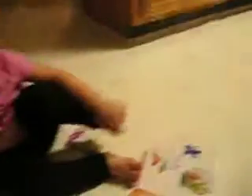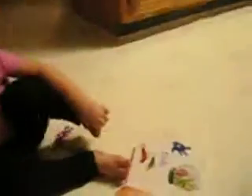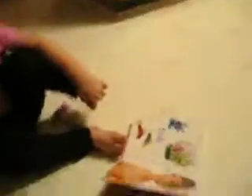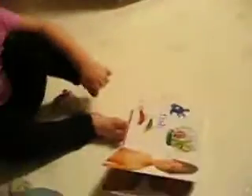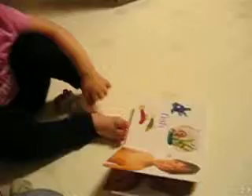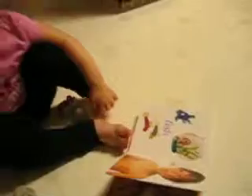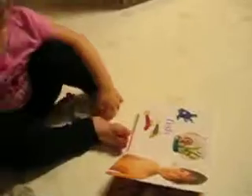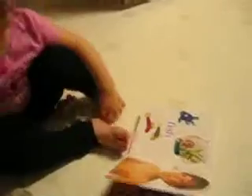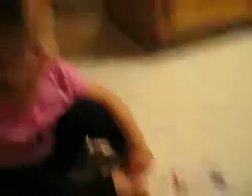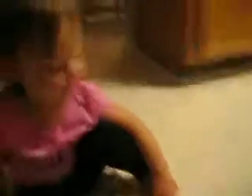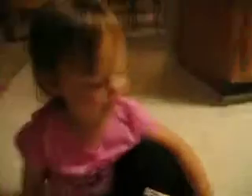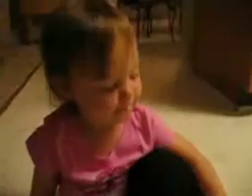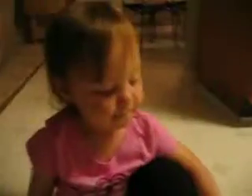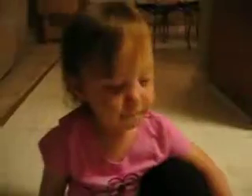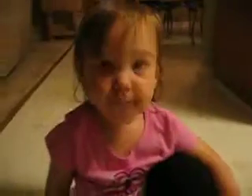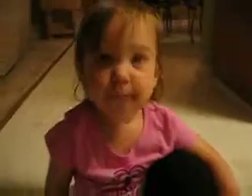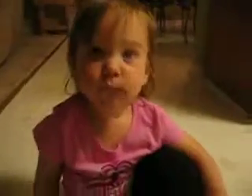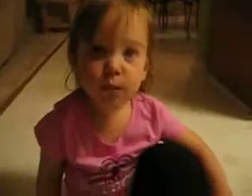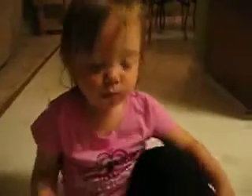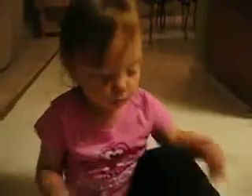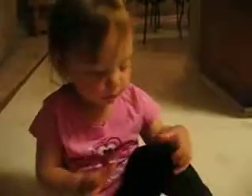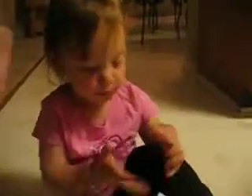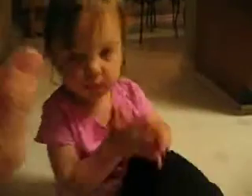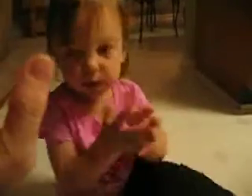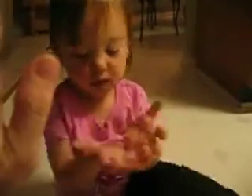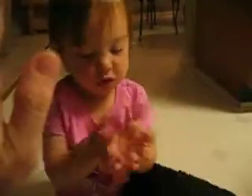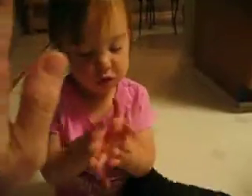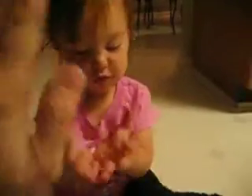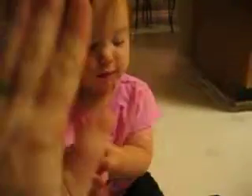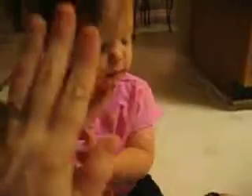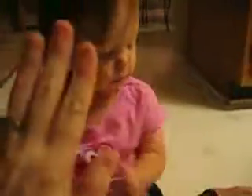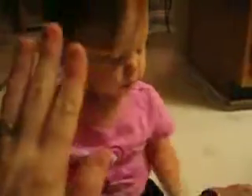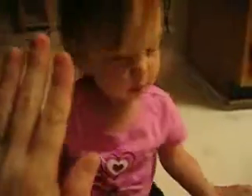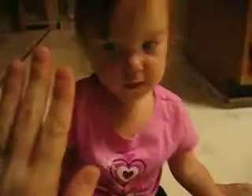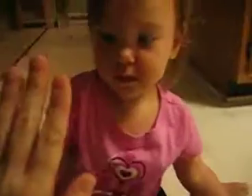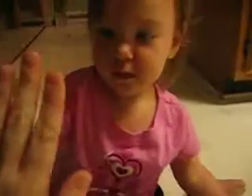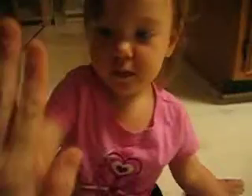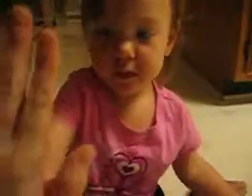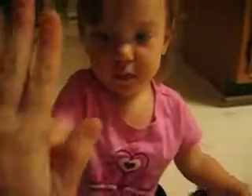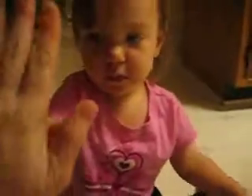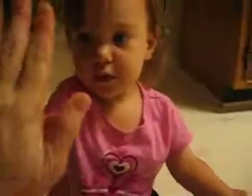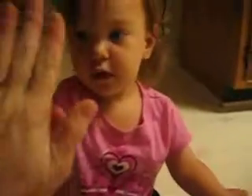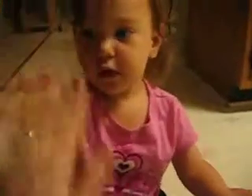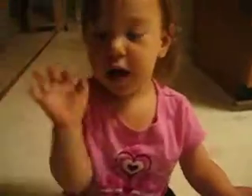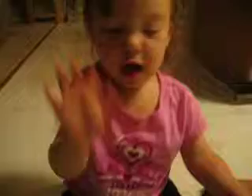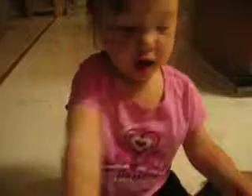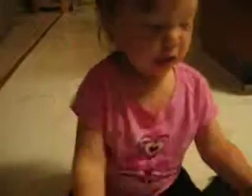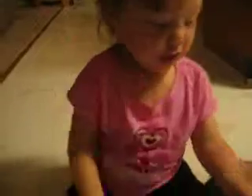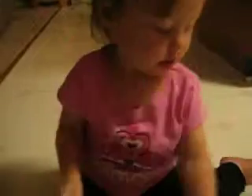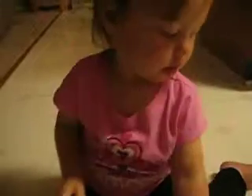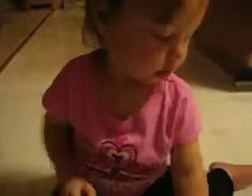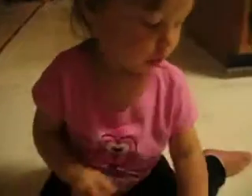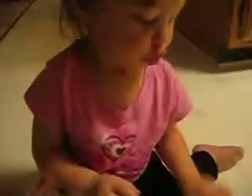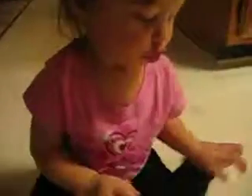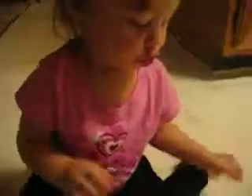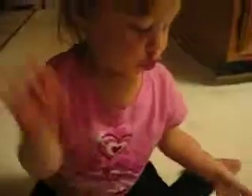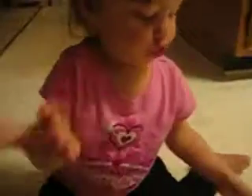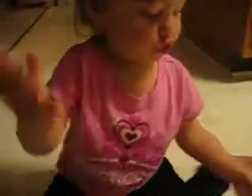You did a great job. Give me a high five. Book. Yeah. High, low five.